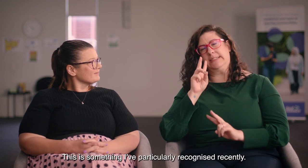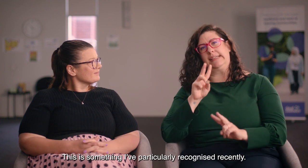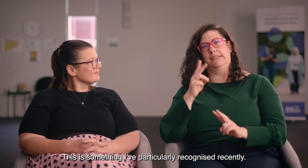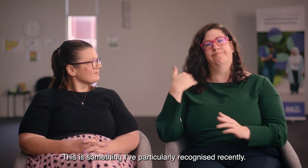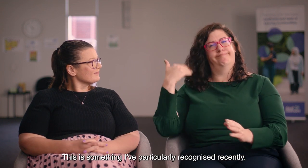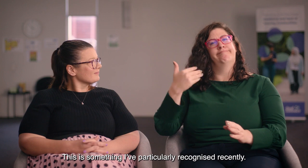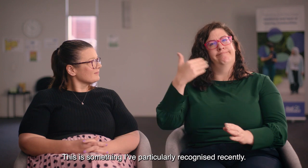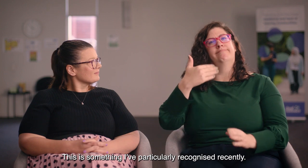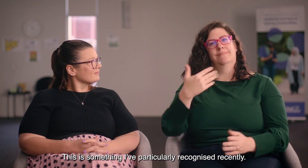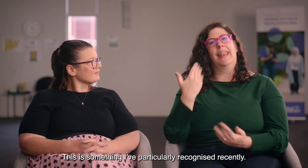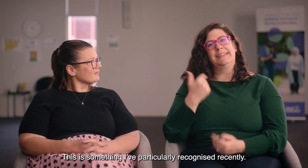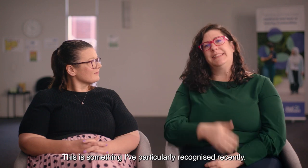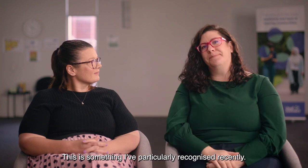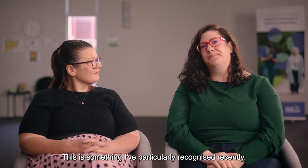particularly recognized recently.